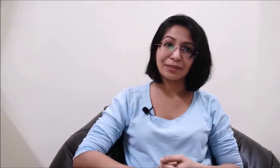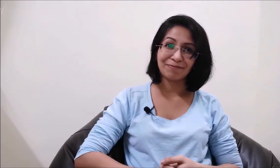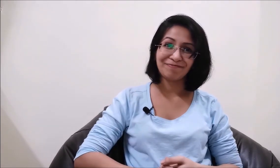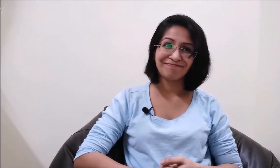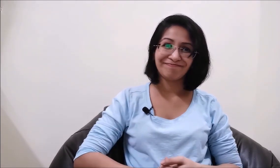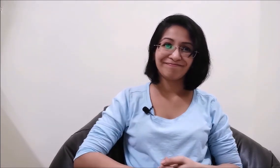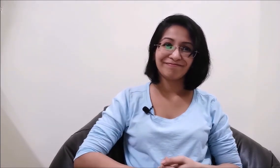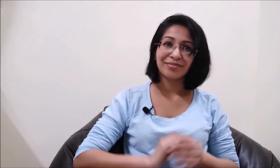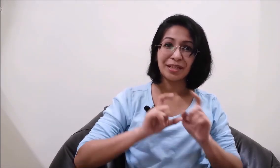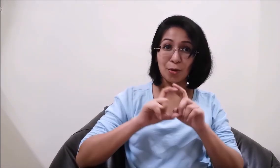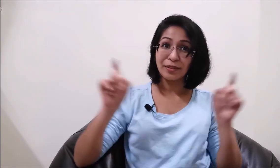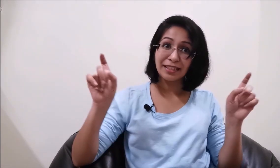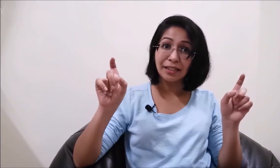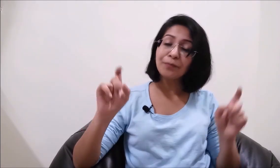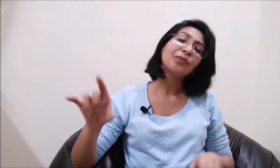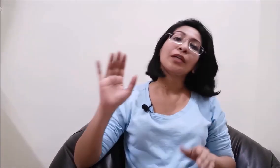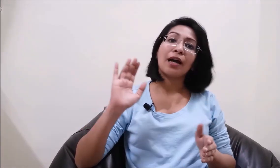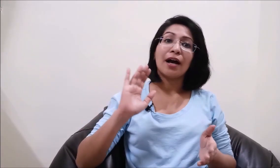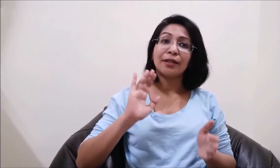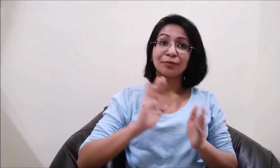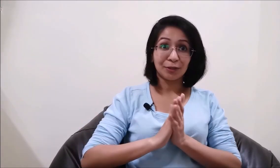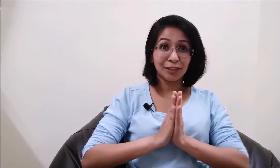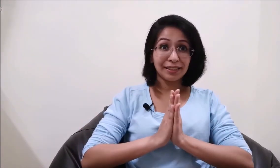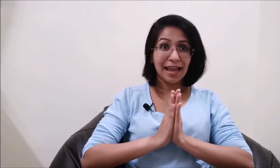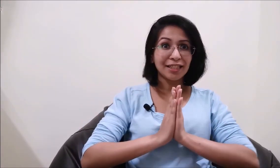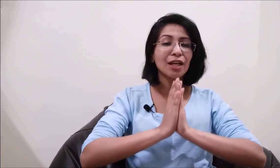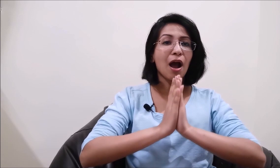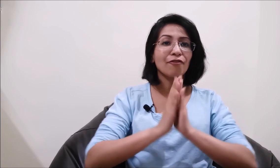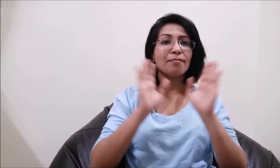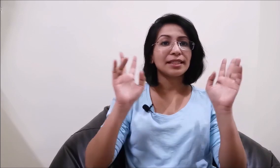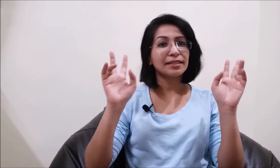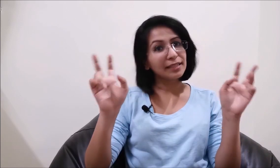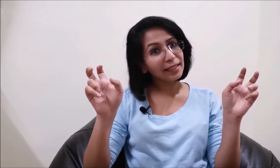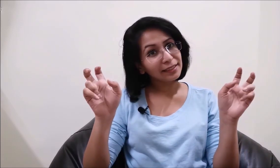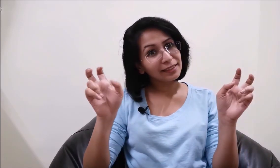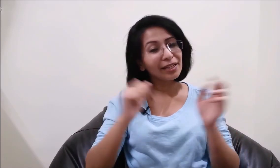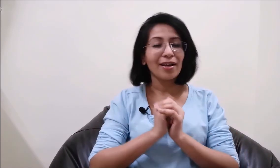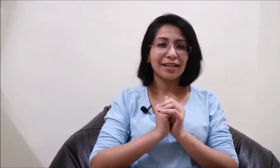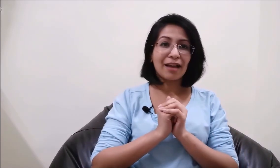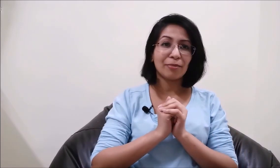hand. Hope it's clear. So this is the end of mistakes in